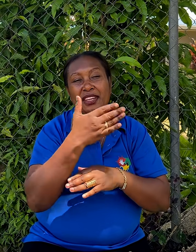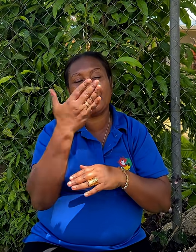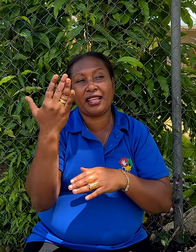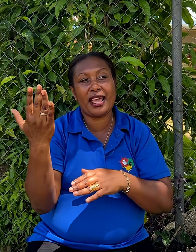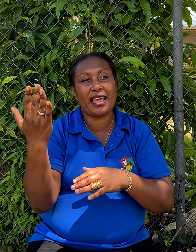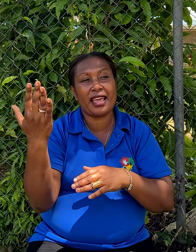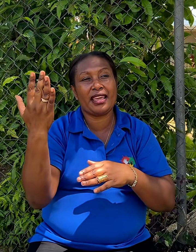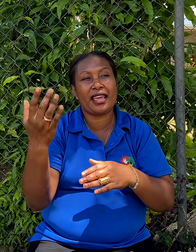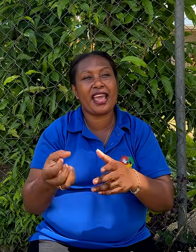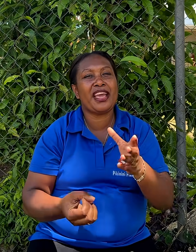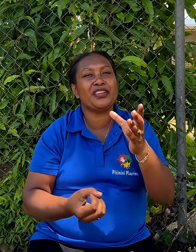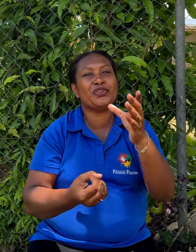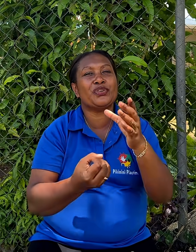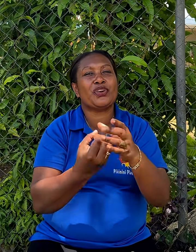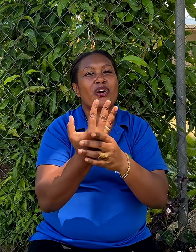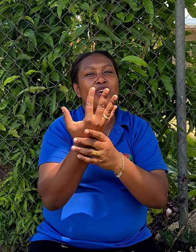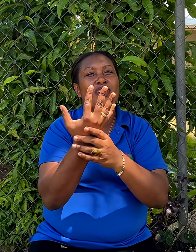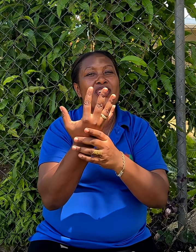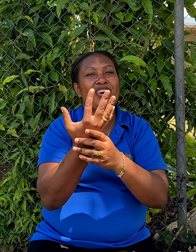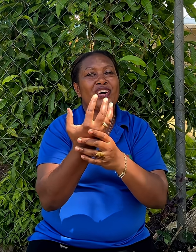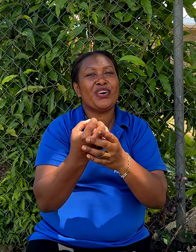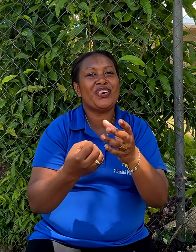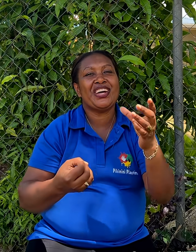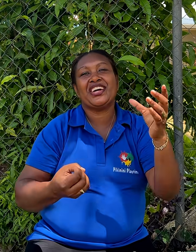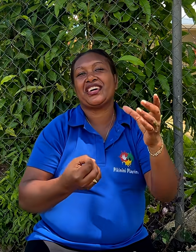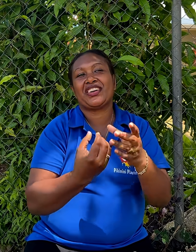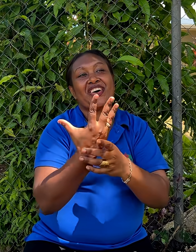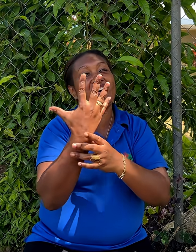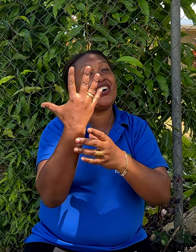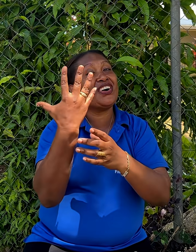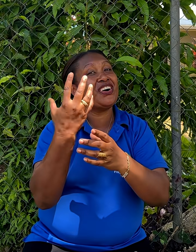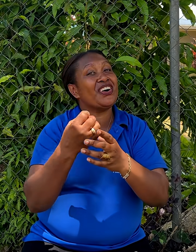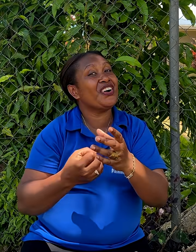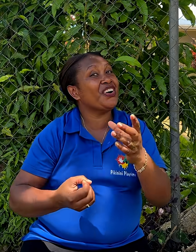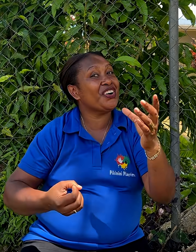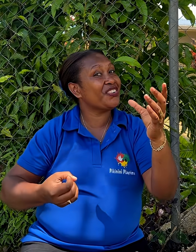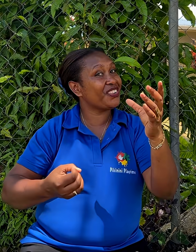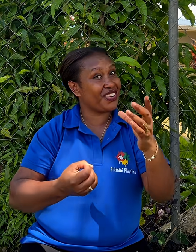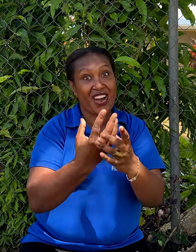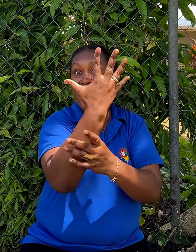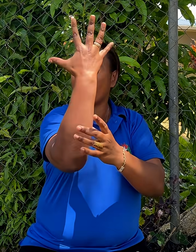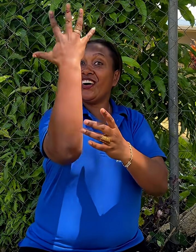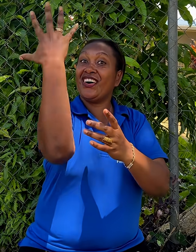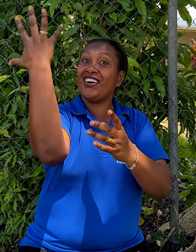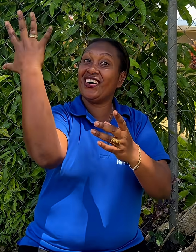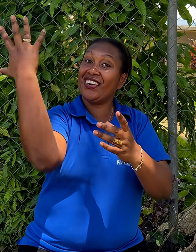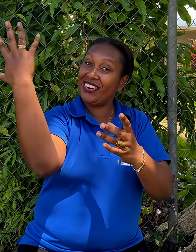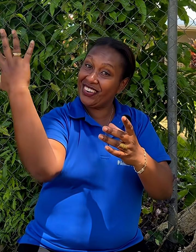every and you grow, grow, grow.